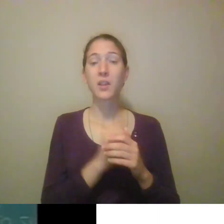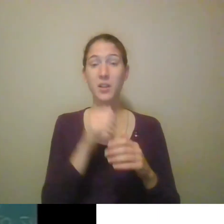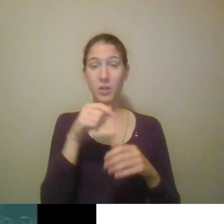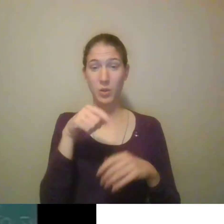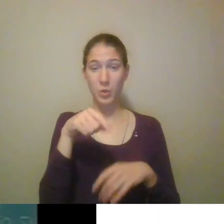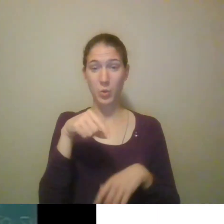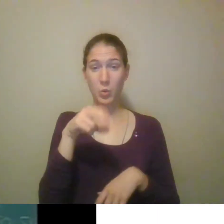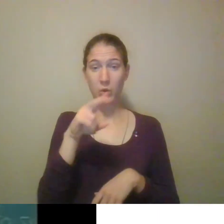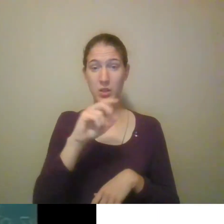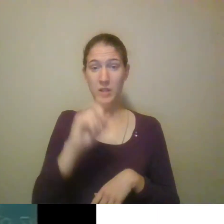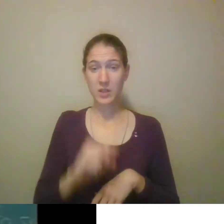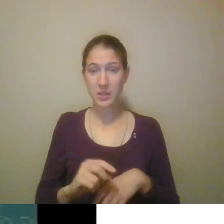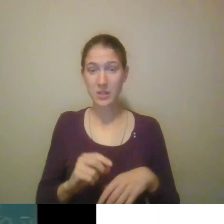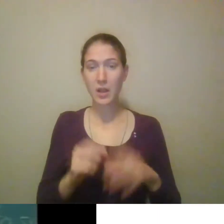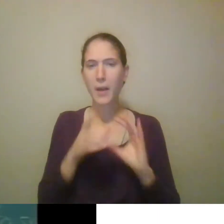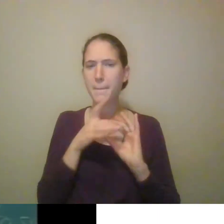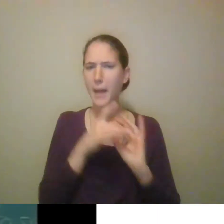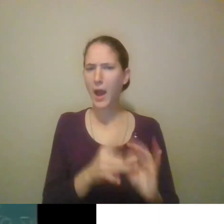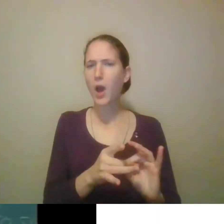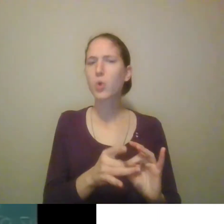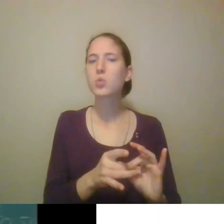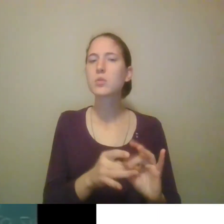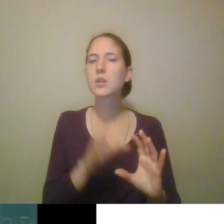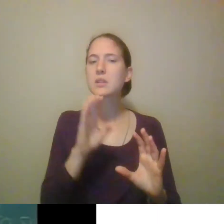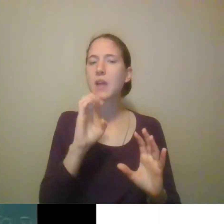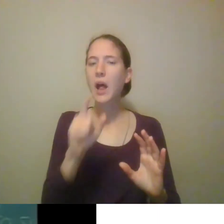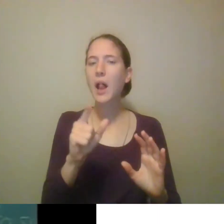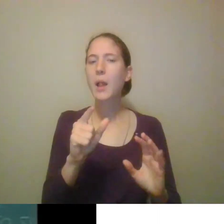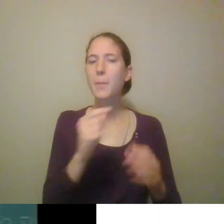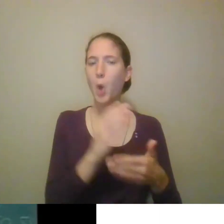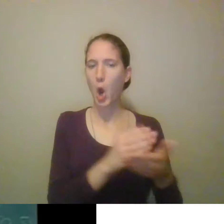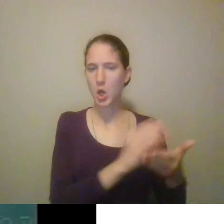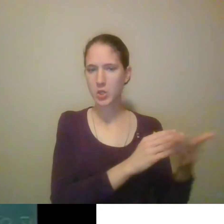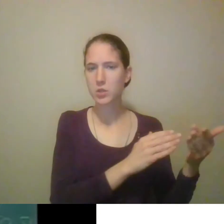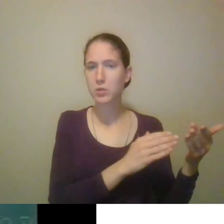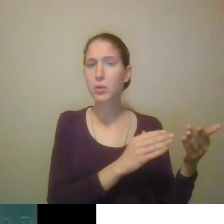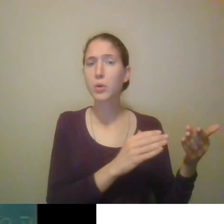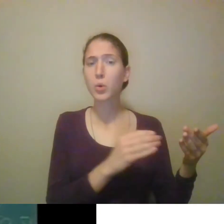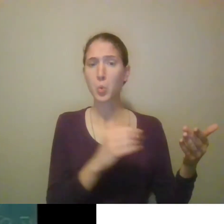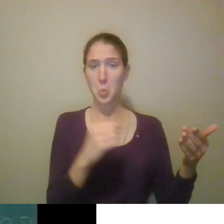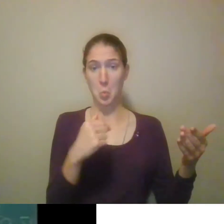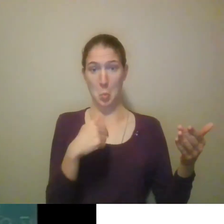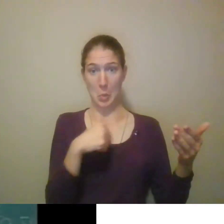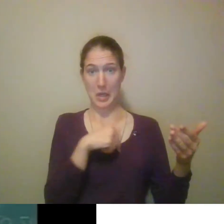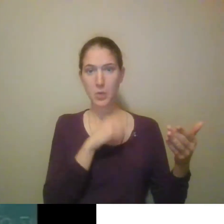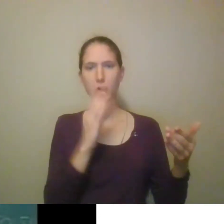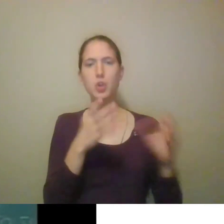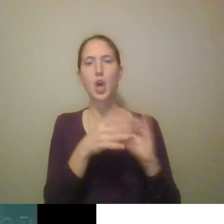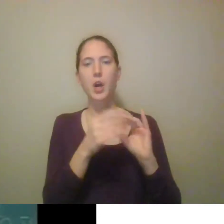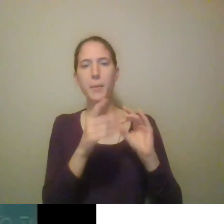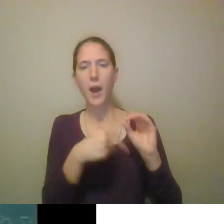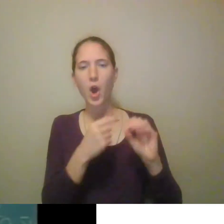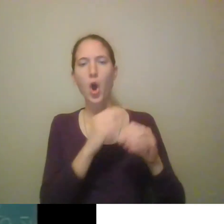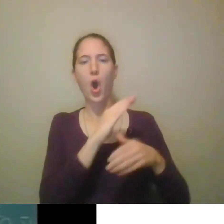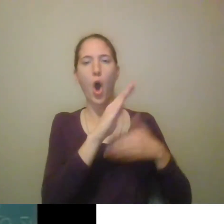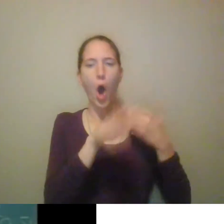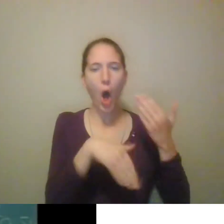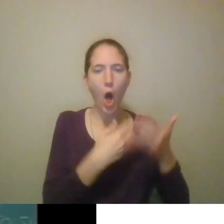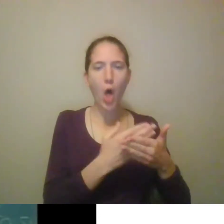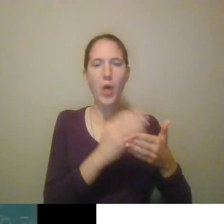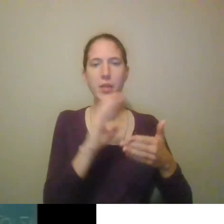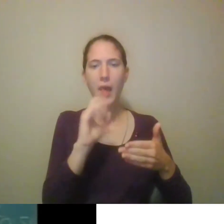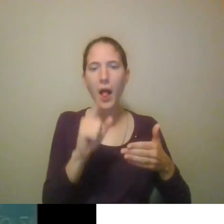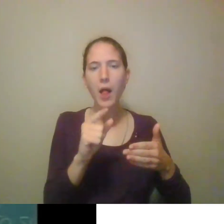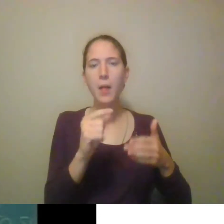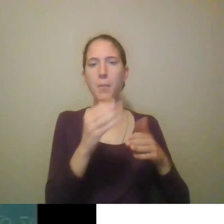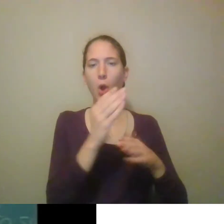parts. All right, the parts of the cell. So we will have covered all the parts of the cell basically before then. If not, if by the end of class